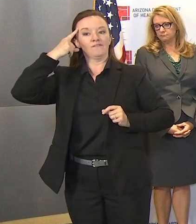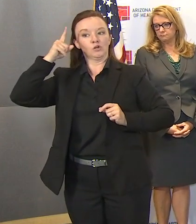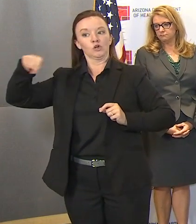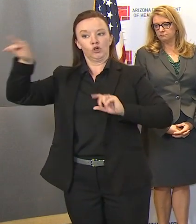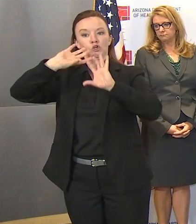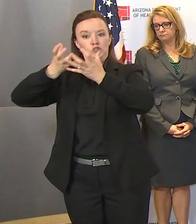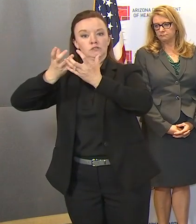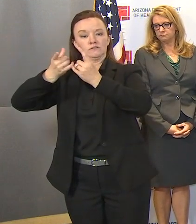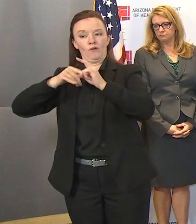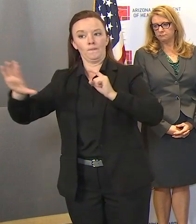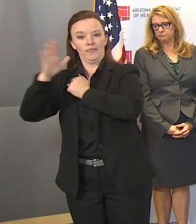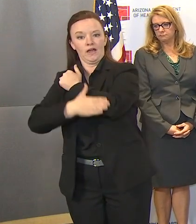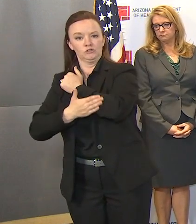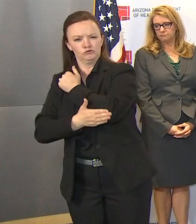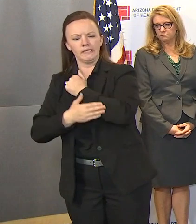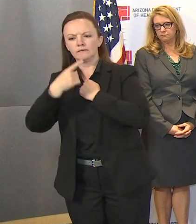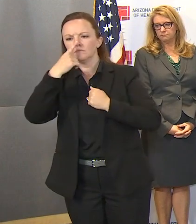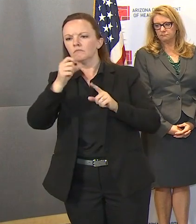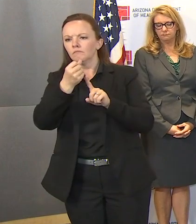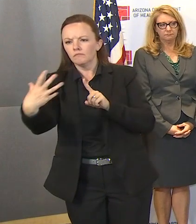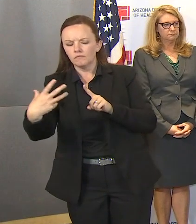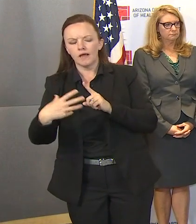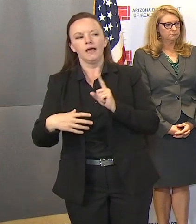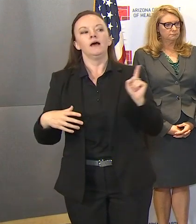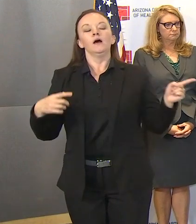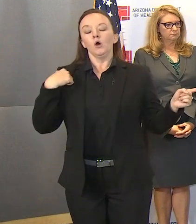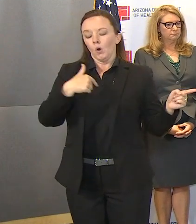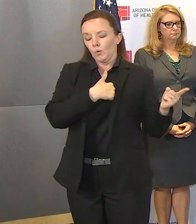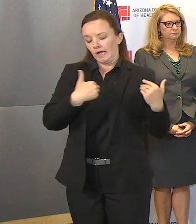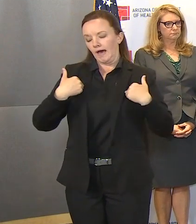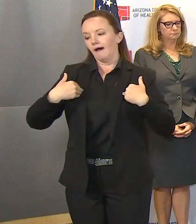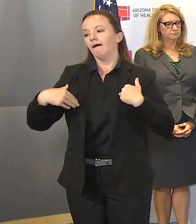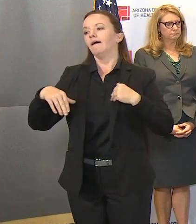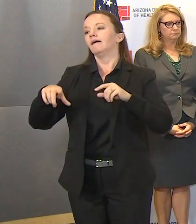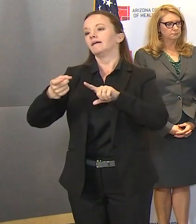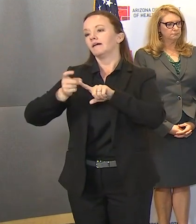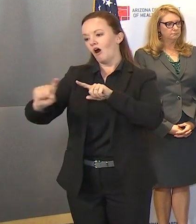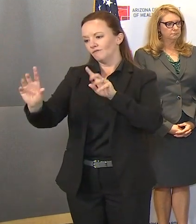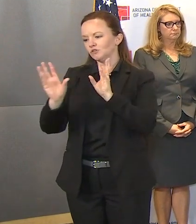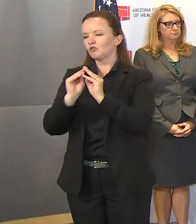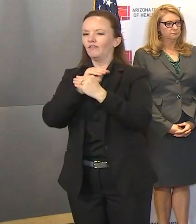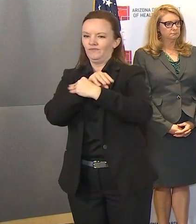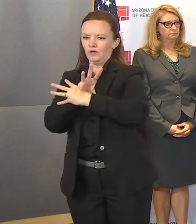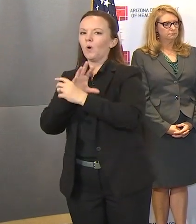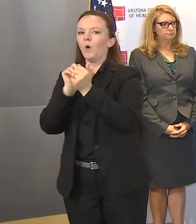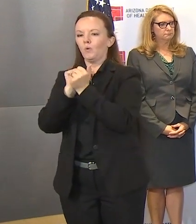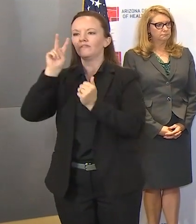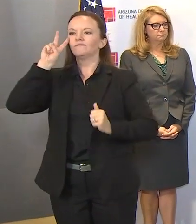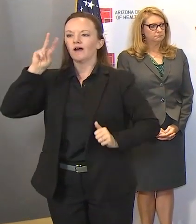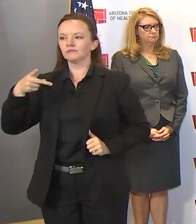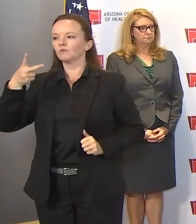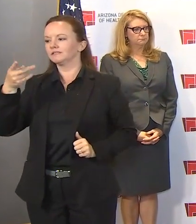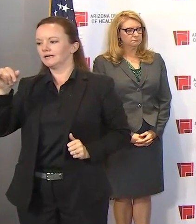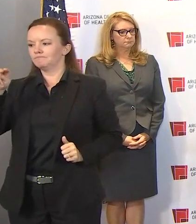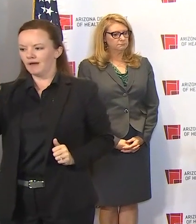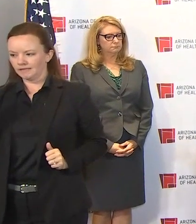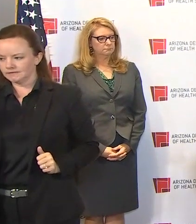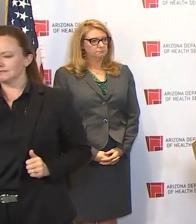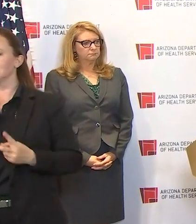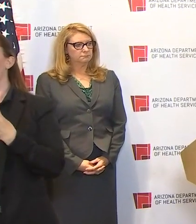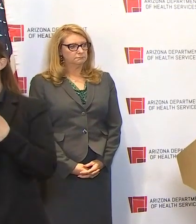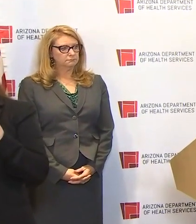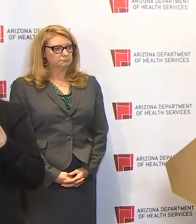you mentioned that this afternoon. Well, we had a conference call, video conference call with Vice President Pence and other